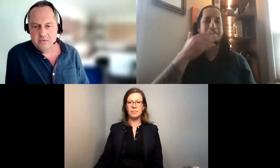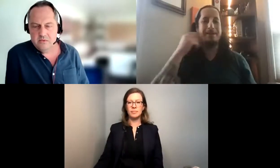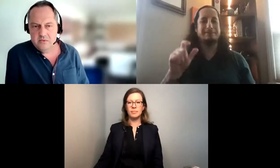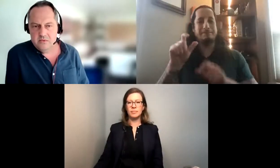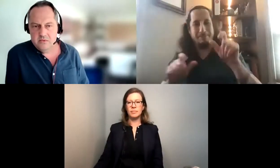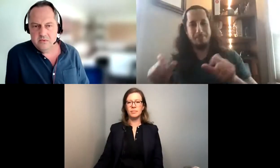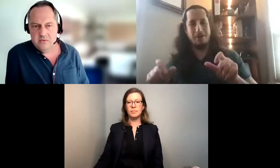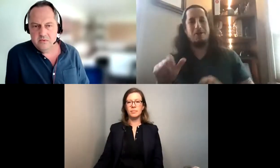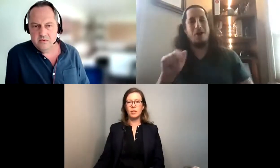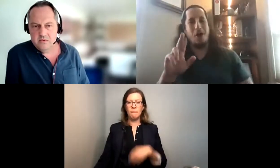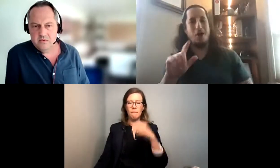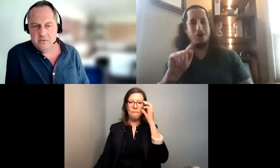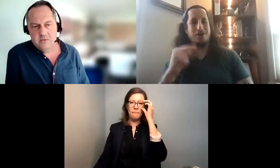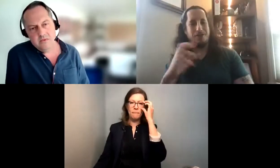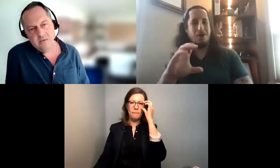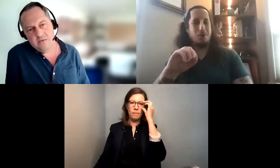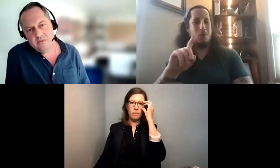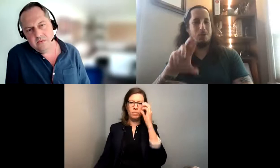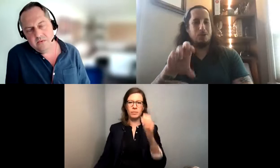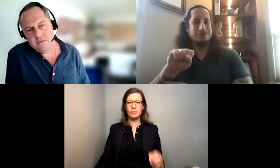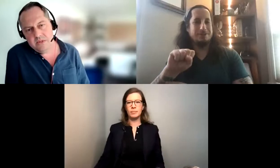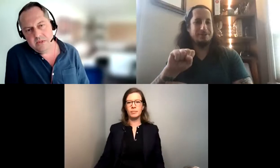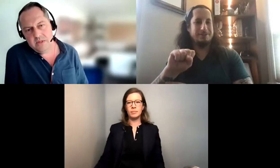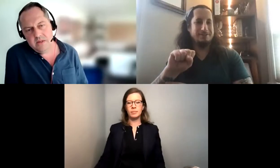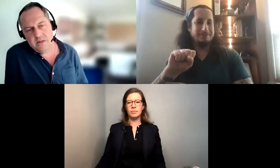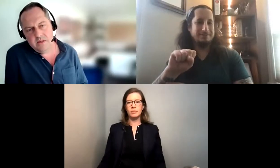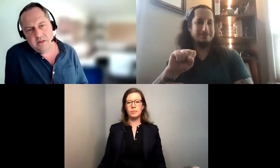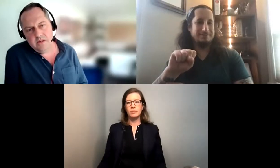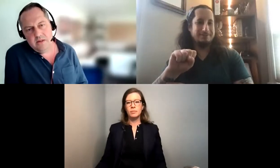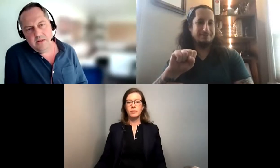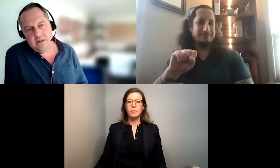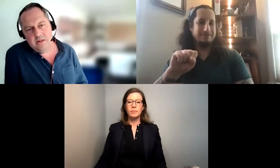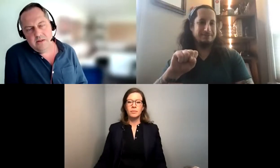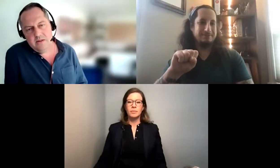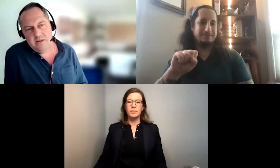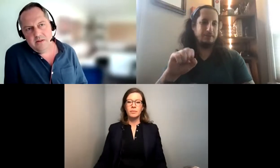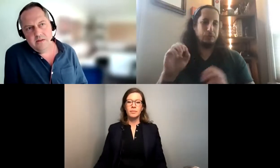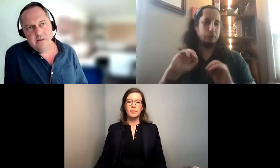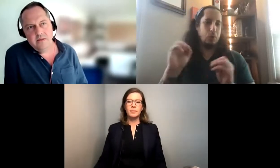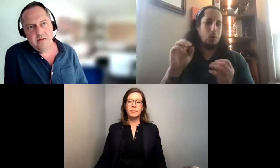Well, I think it is related to coding because people are the coders.